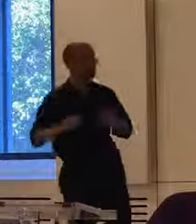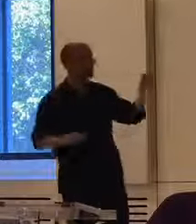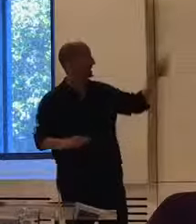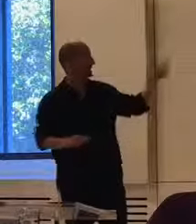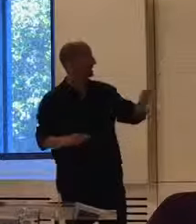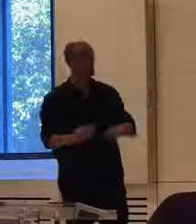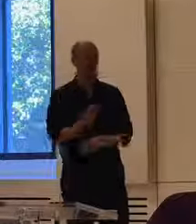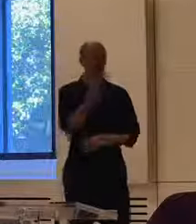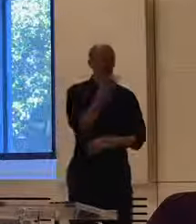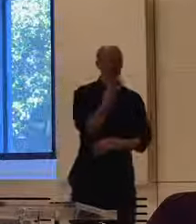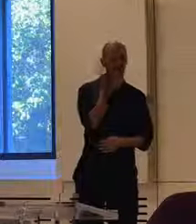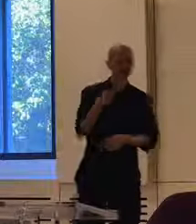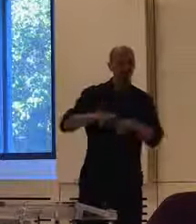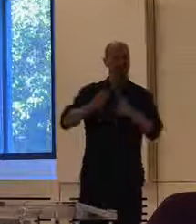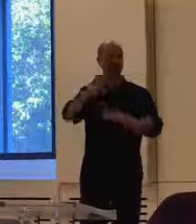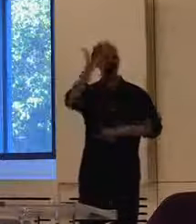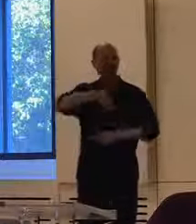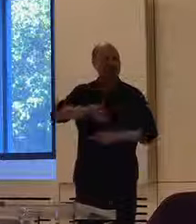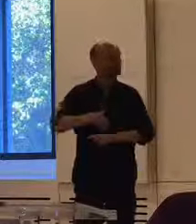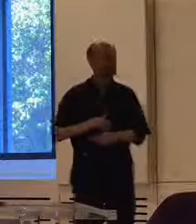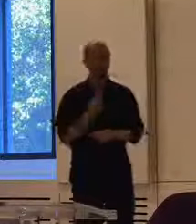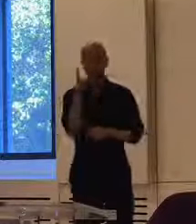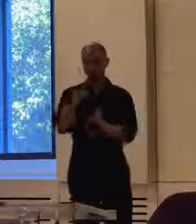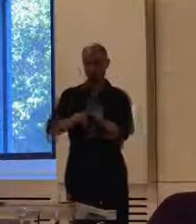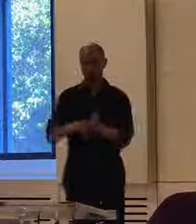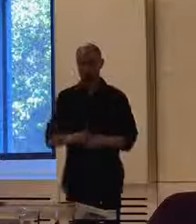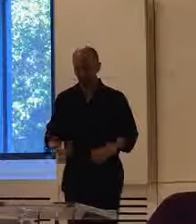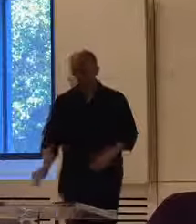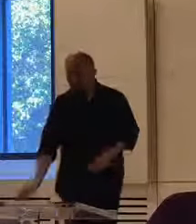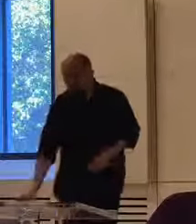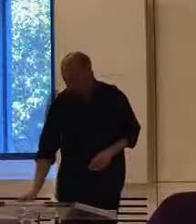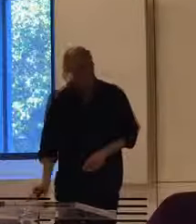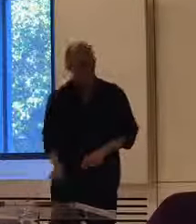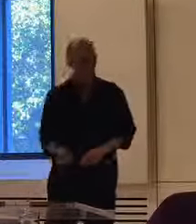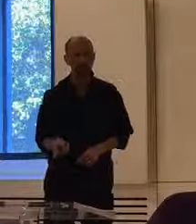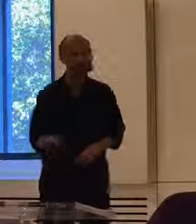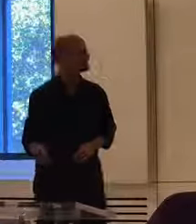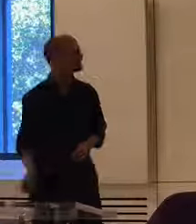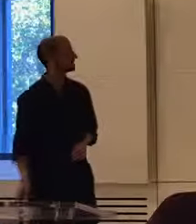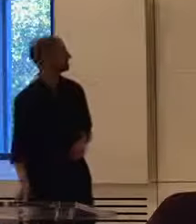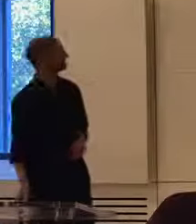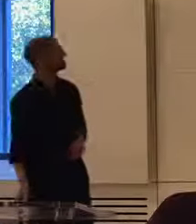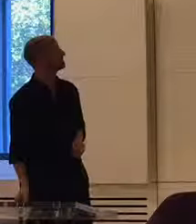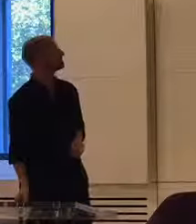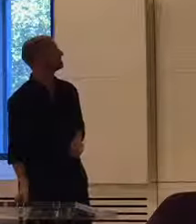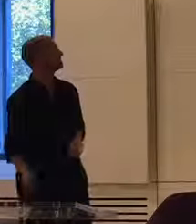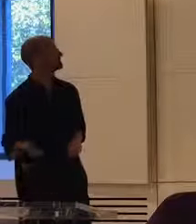in, and 44 different faces during that 1 year.